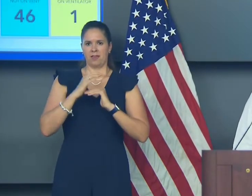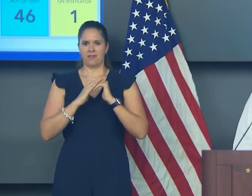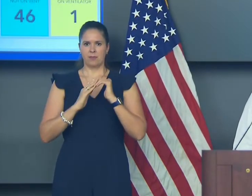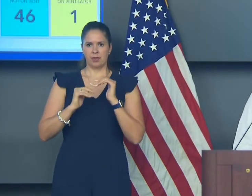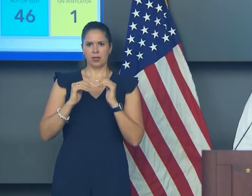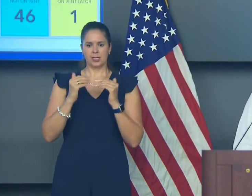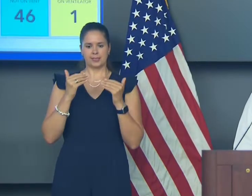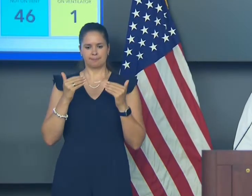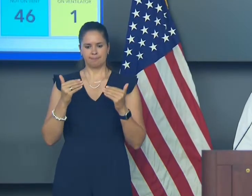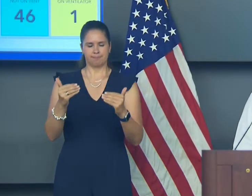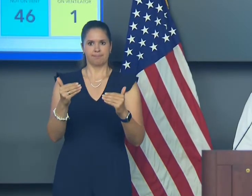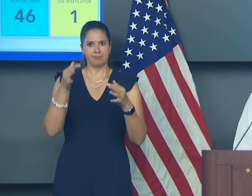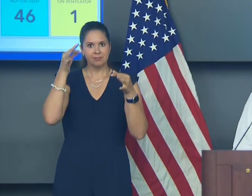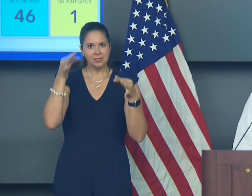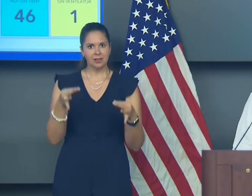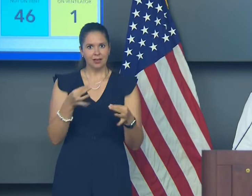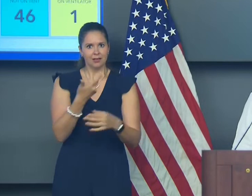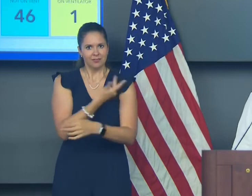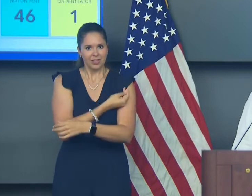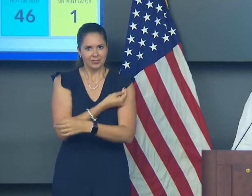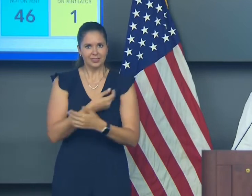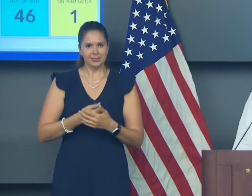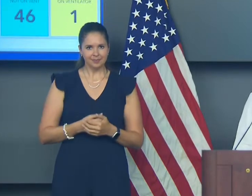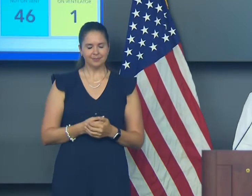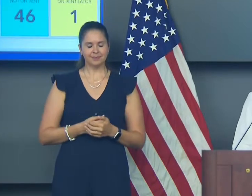making that decision.